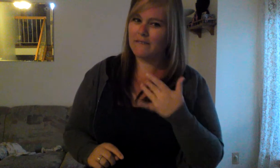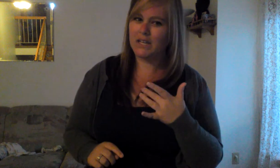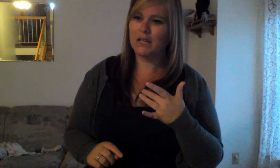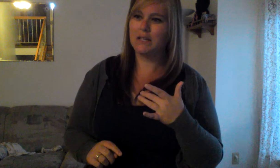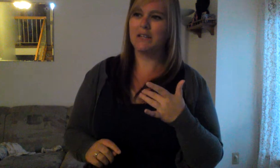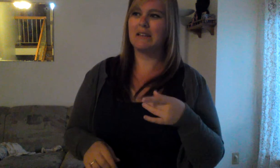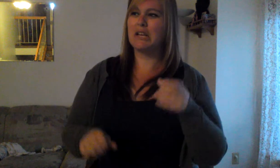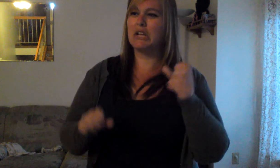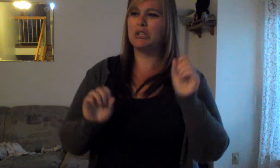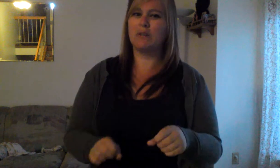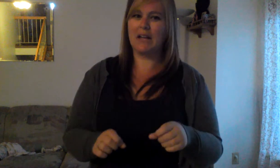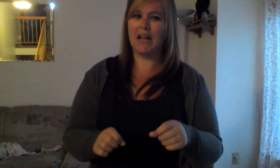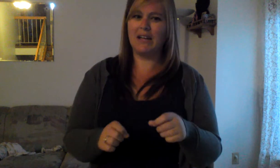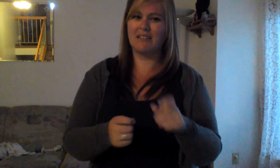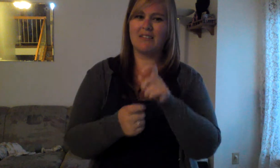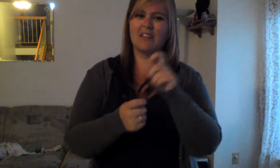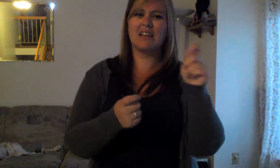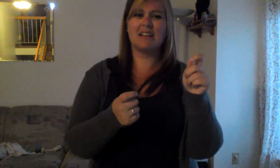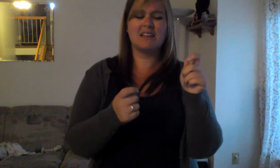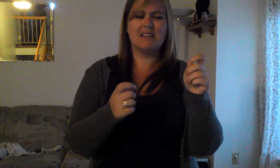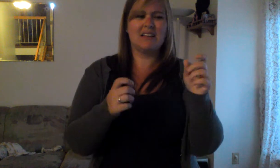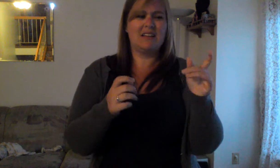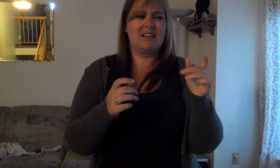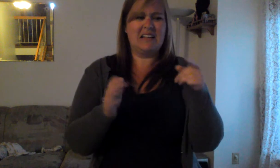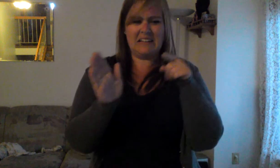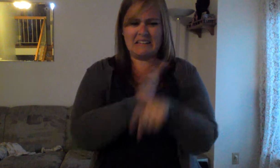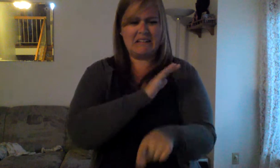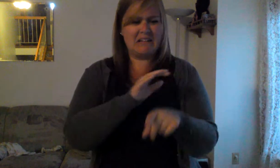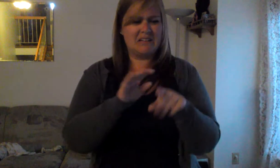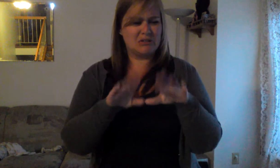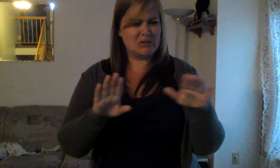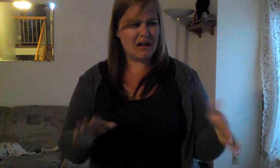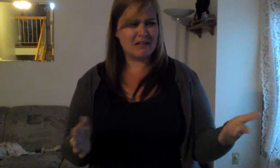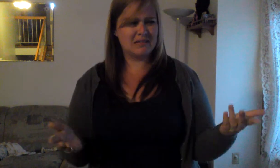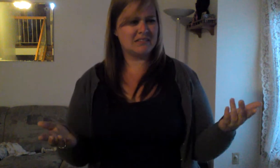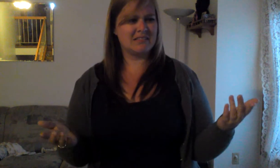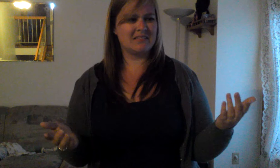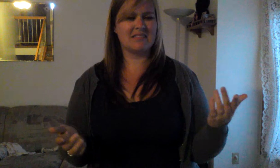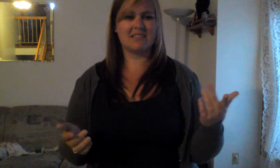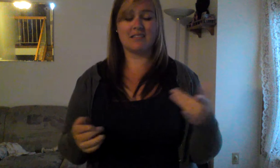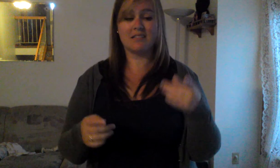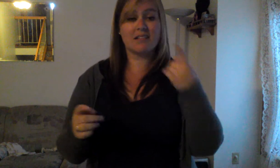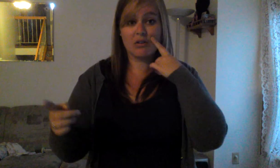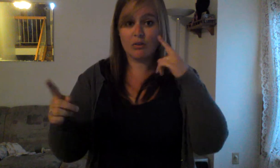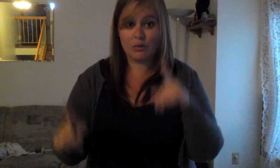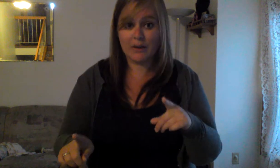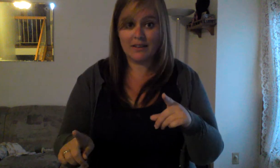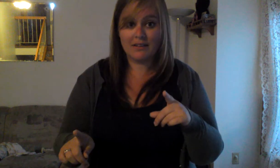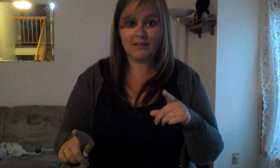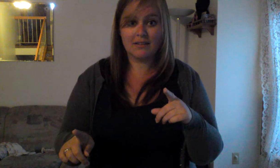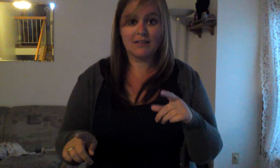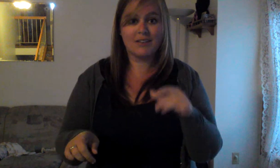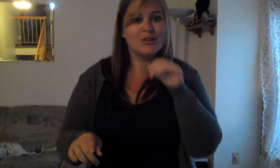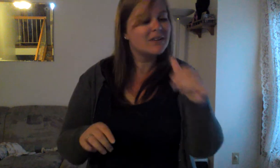to exact wrath upon the child? I agree. Chances are, you're not gonna be in condition to raise that child.